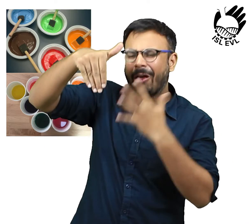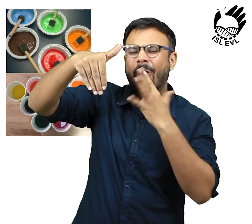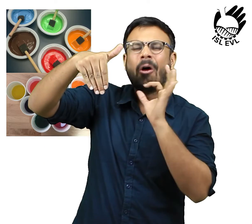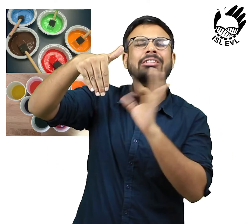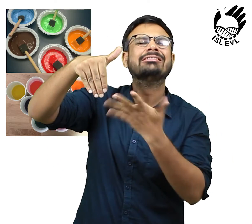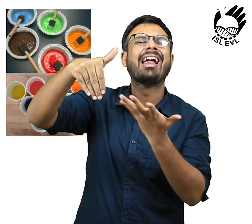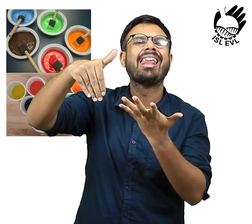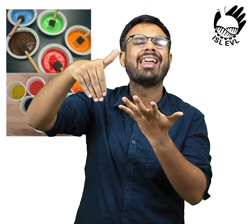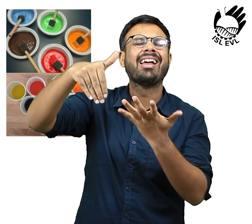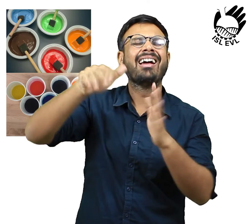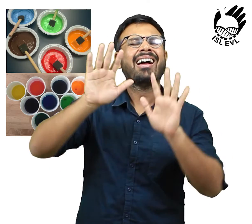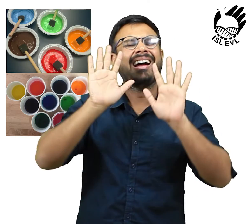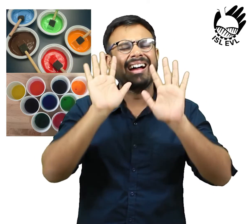function.